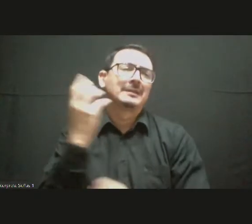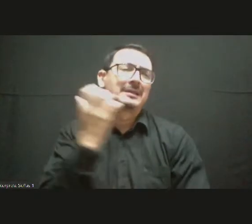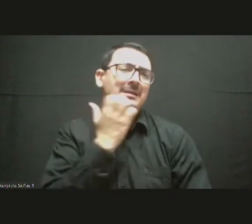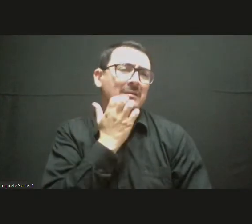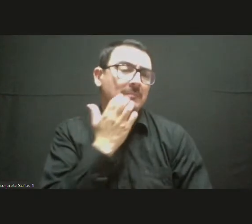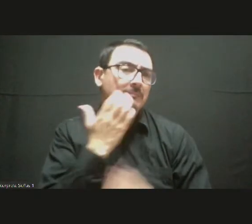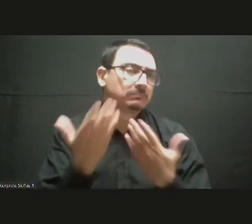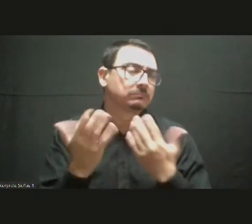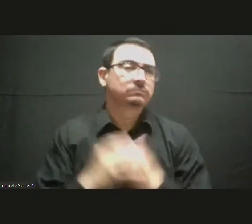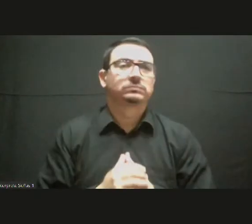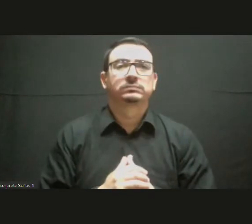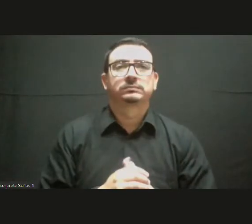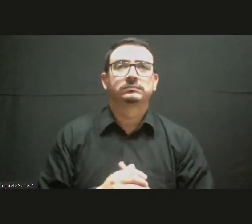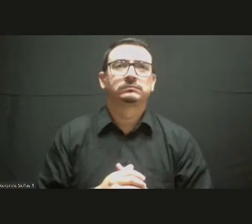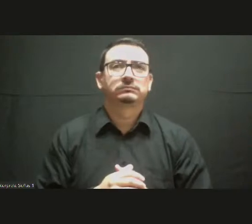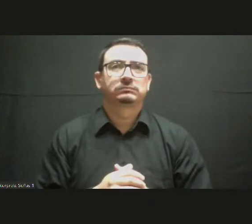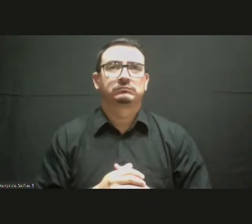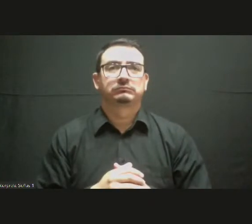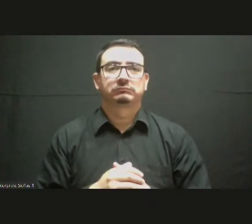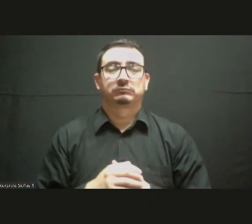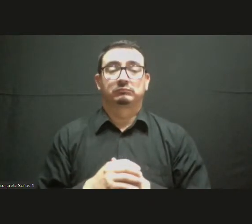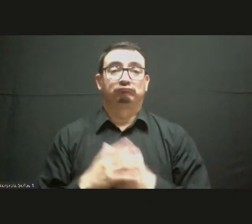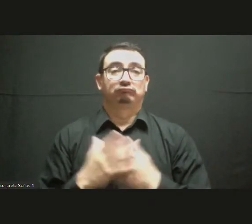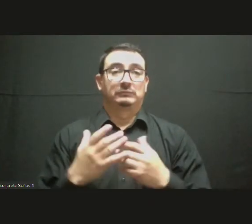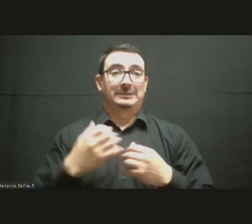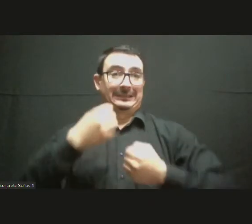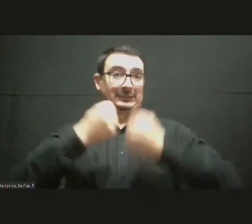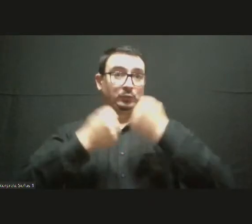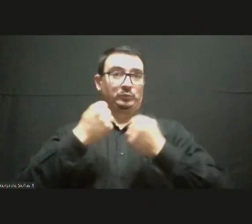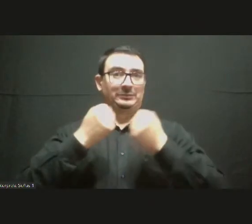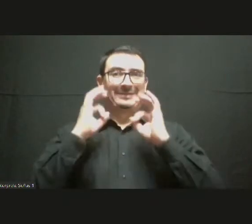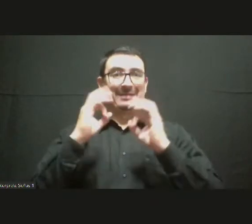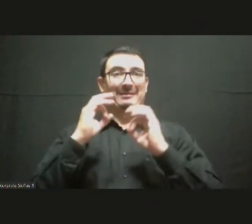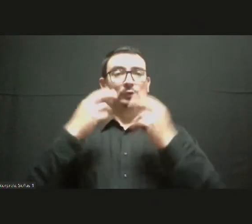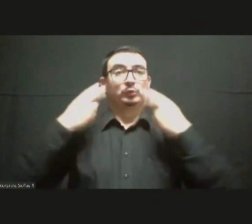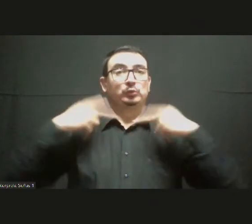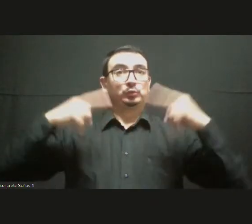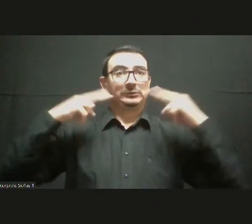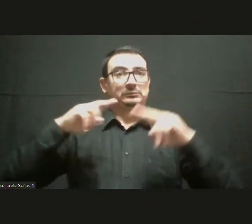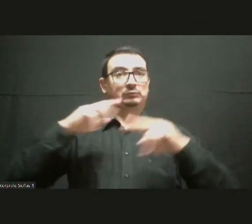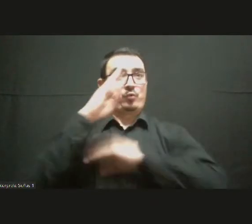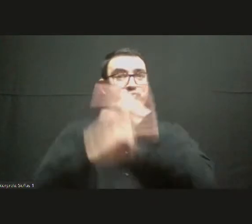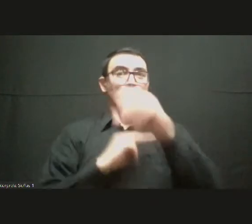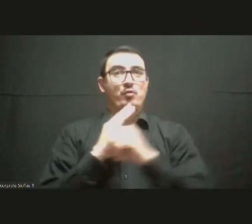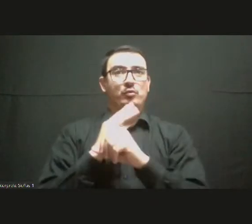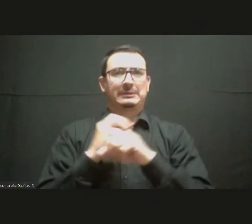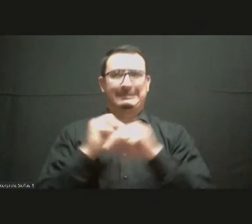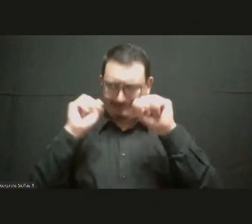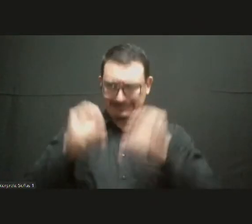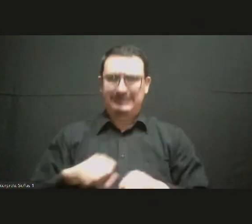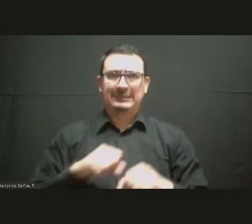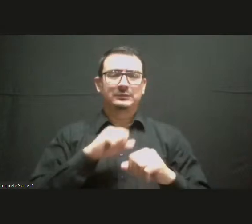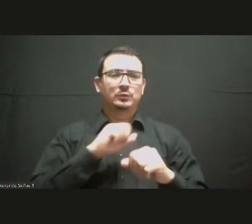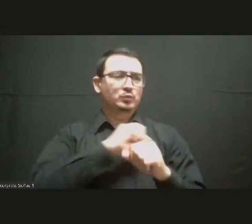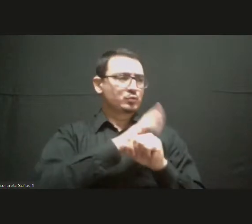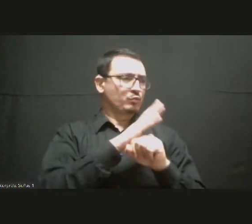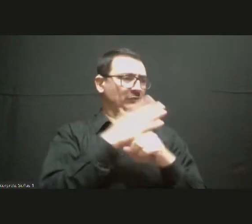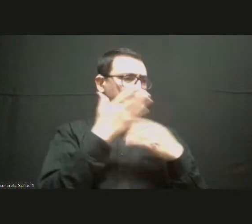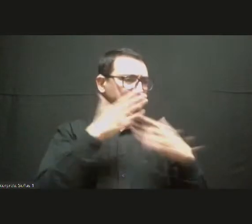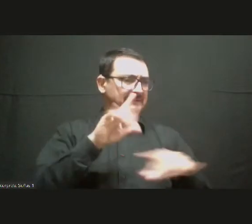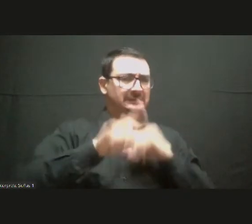promote the recovery of the sustainable tourism activity. So please, Next, the floor is yours. 5 minutes,